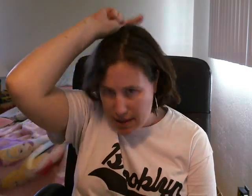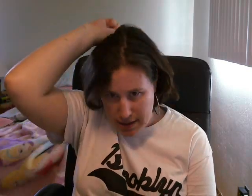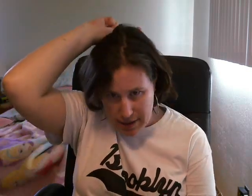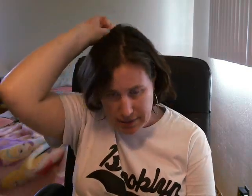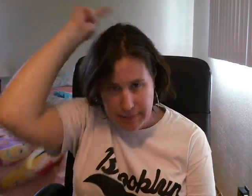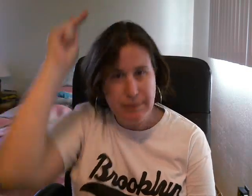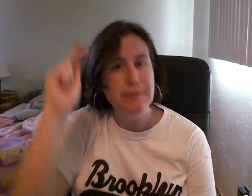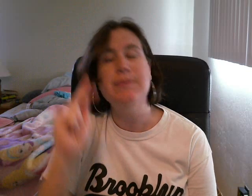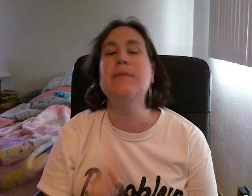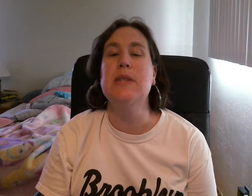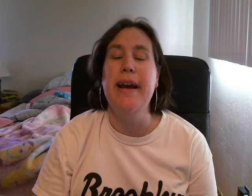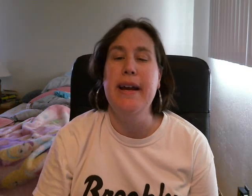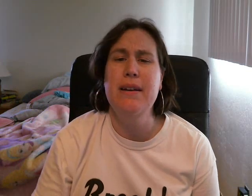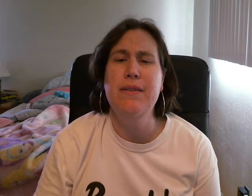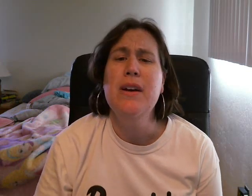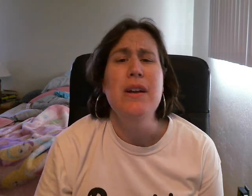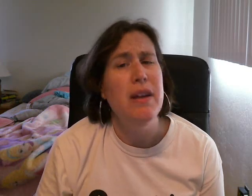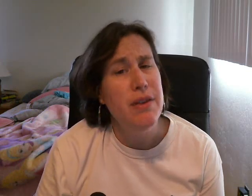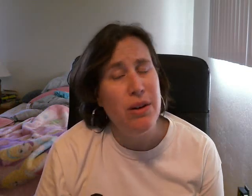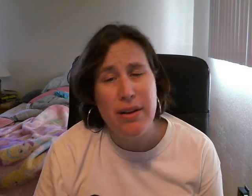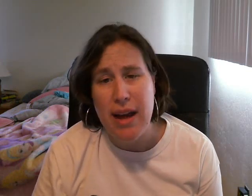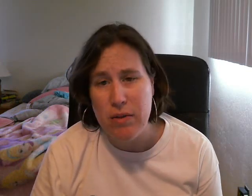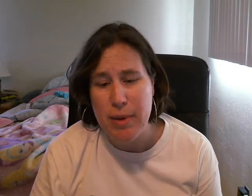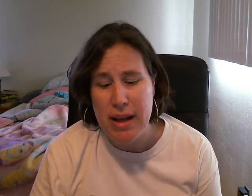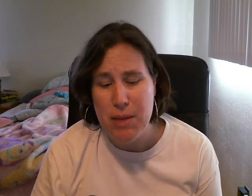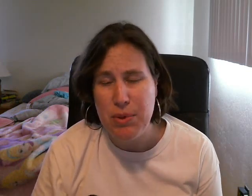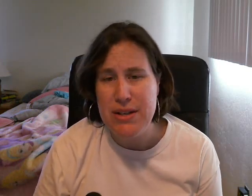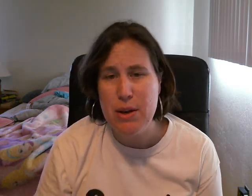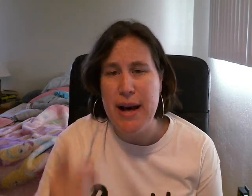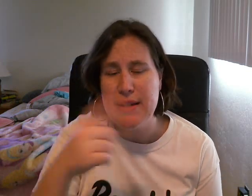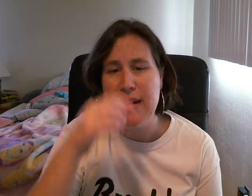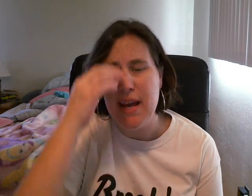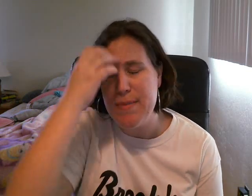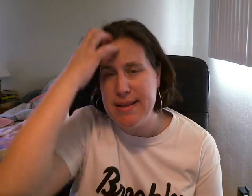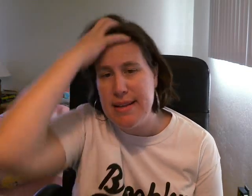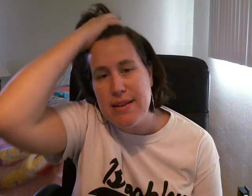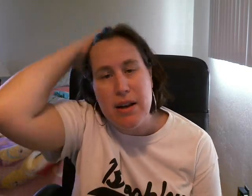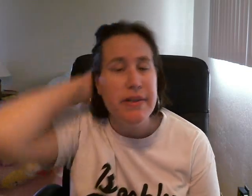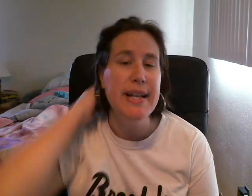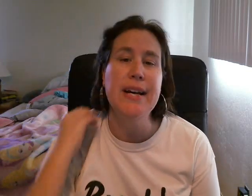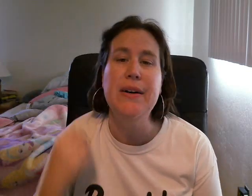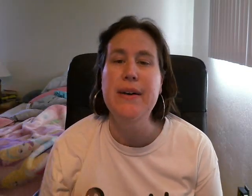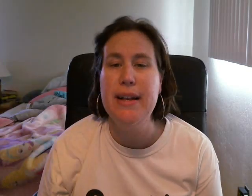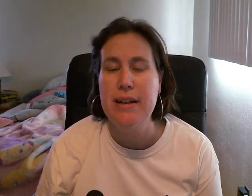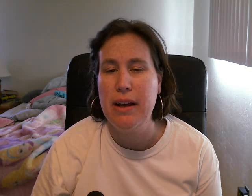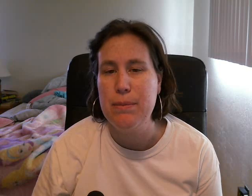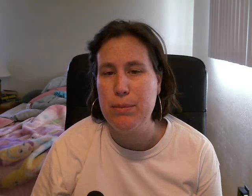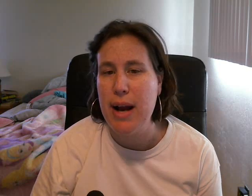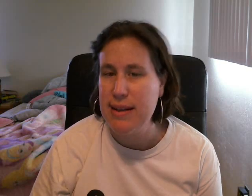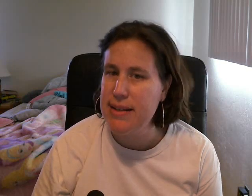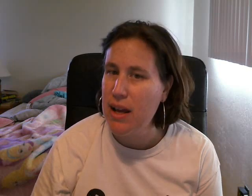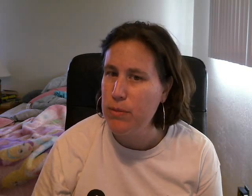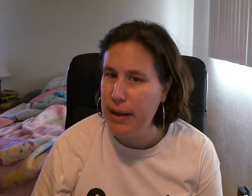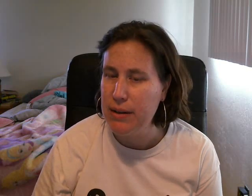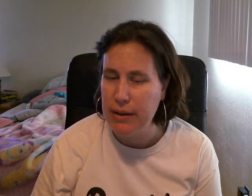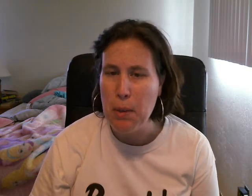Skunk. Okay? And if you don't know the alphabet yet, please go back to the ABC song video and practice the alphabet. Okay?